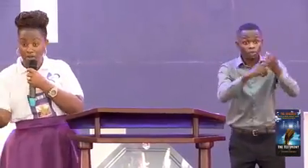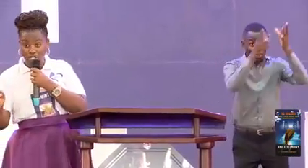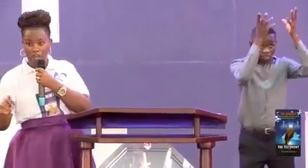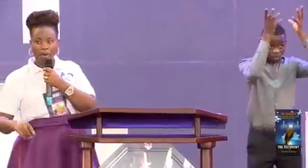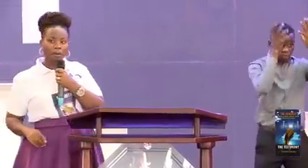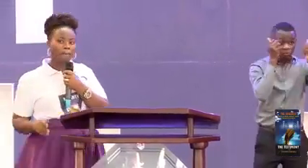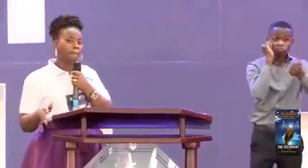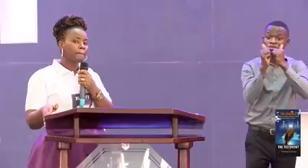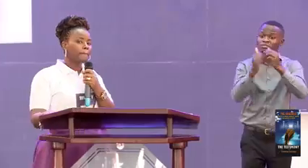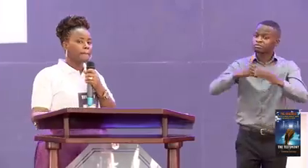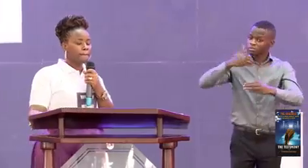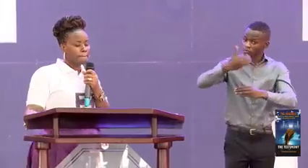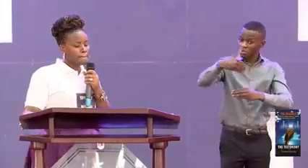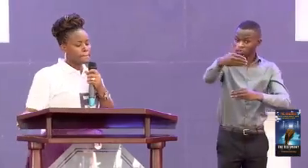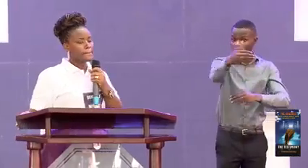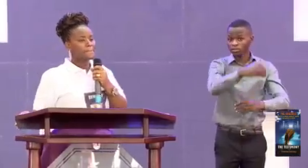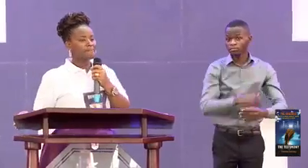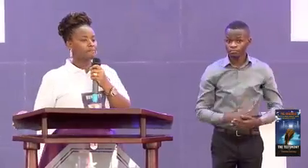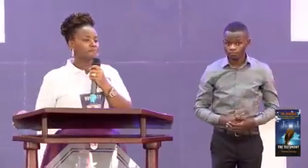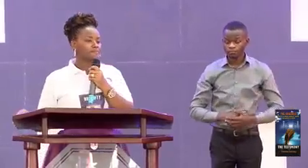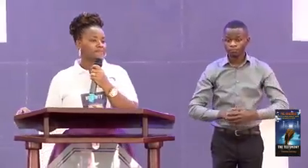is imperishable.